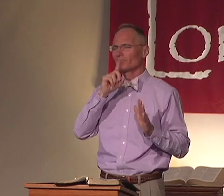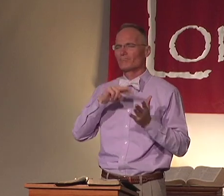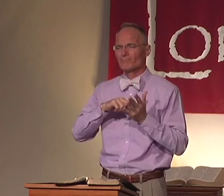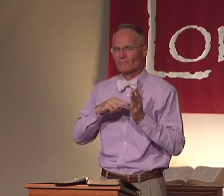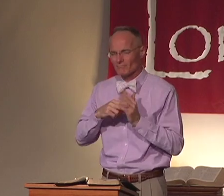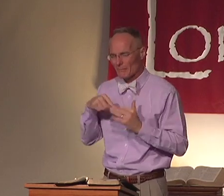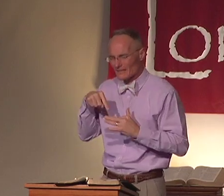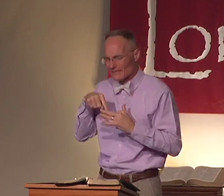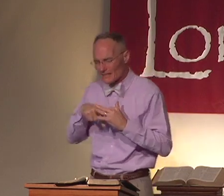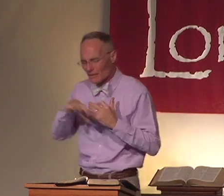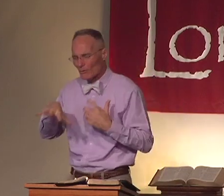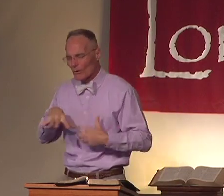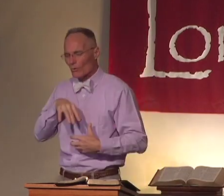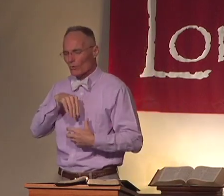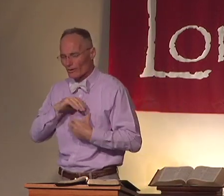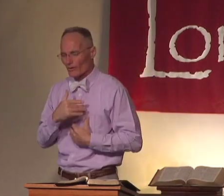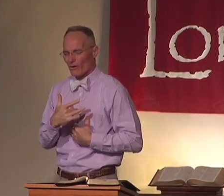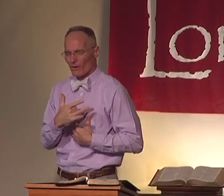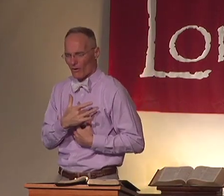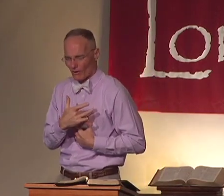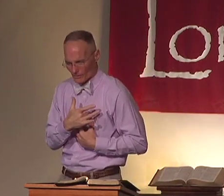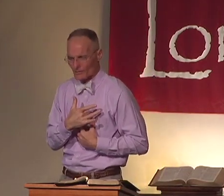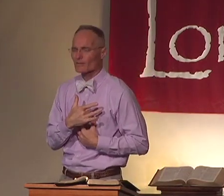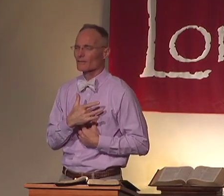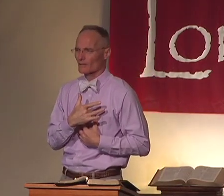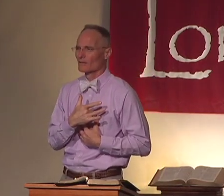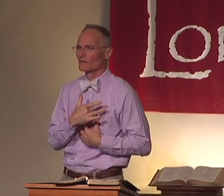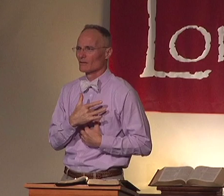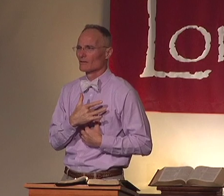I'm not talking about that. I mean, deep down within your heart,